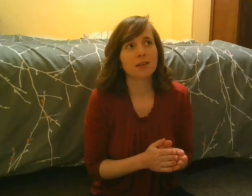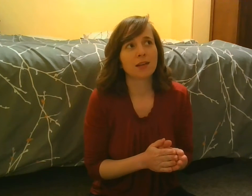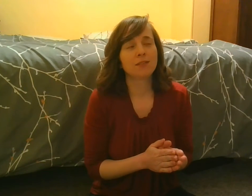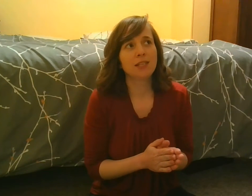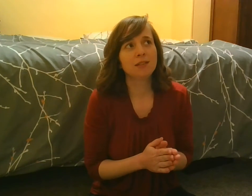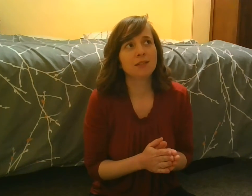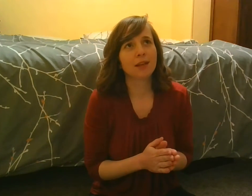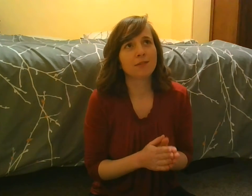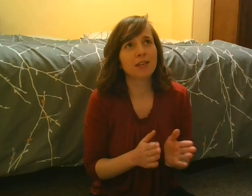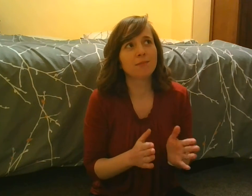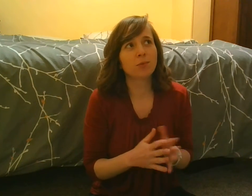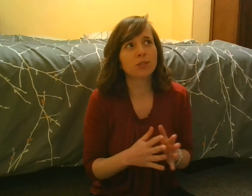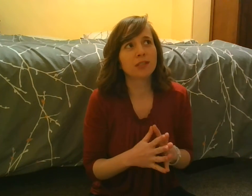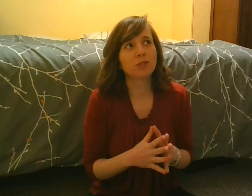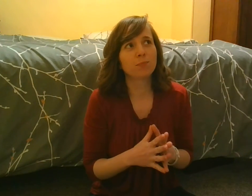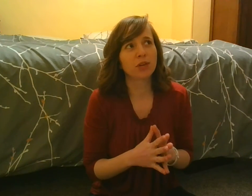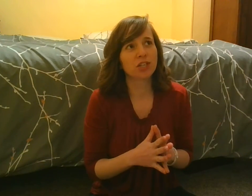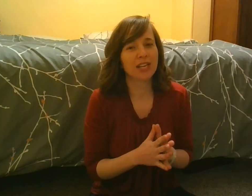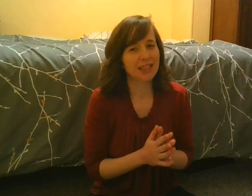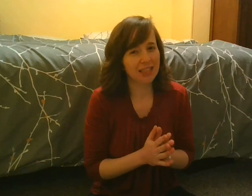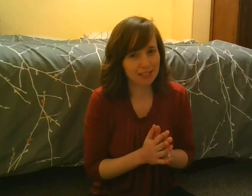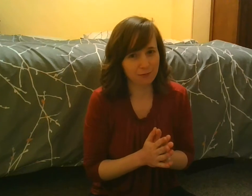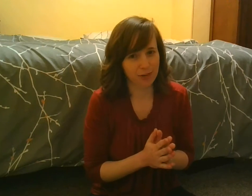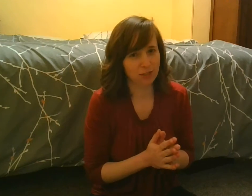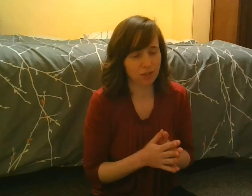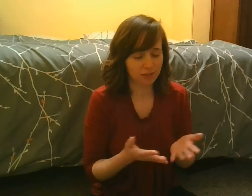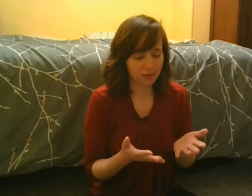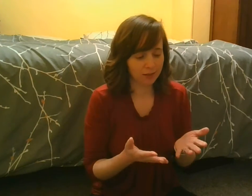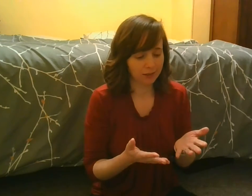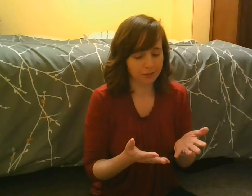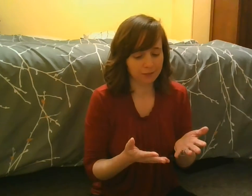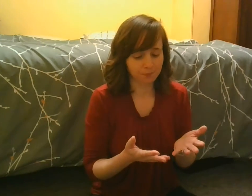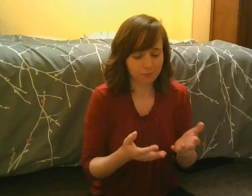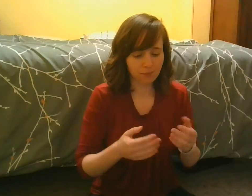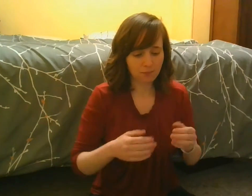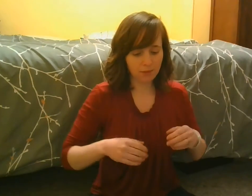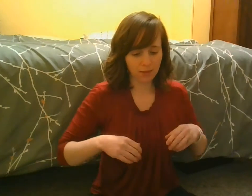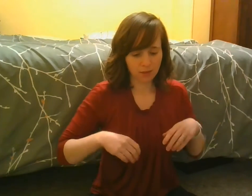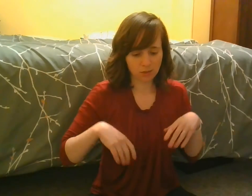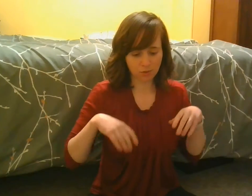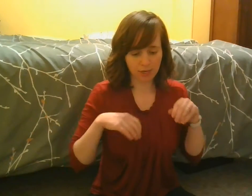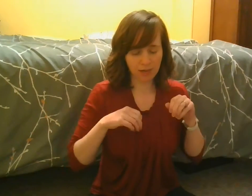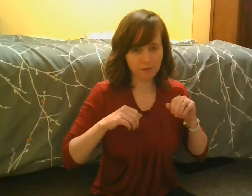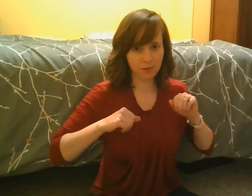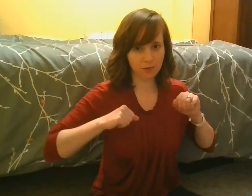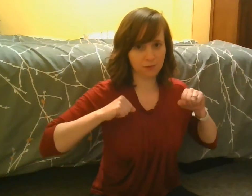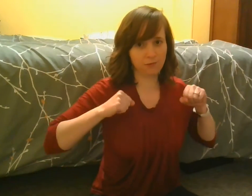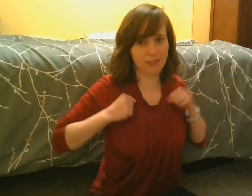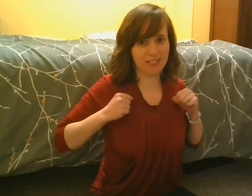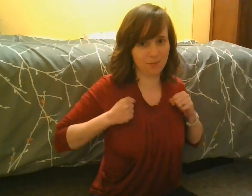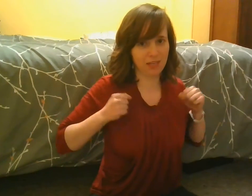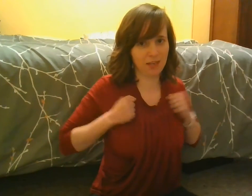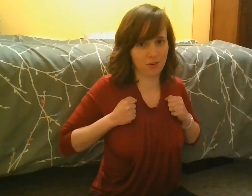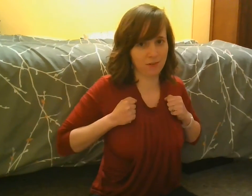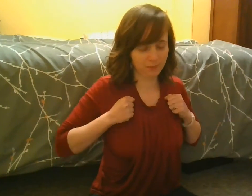I've seen it mostly depression in this fashion. So you have your fists up here,